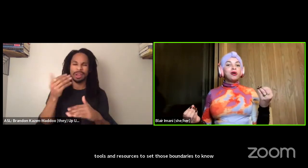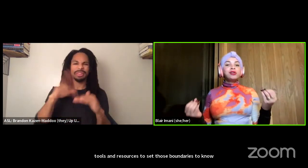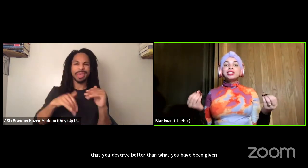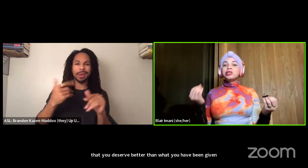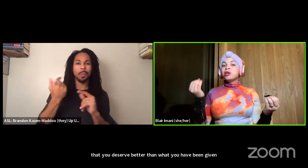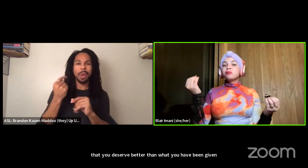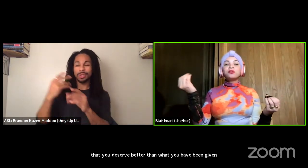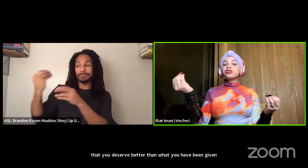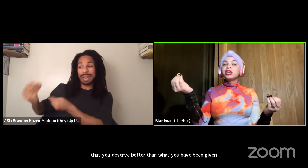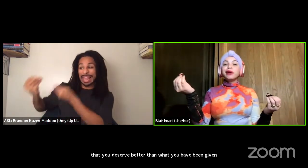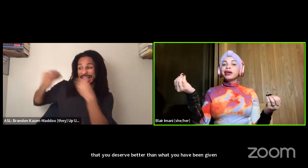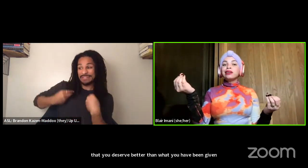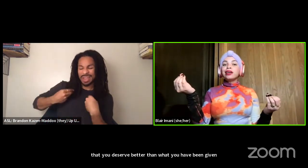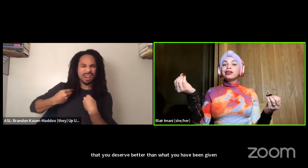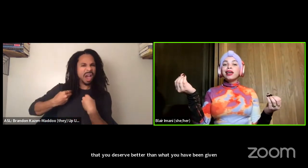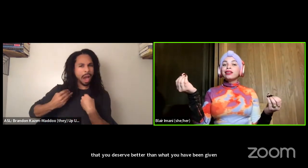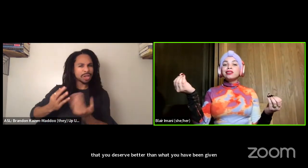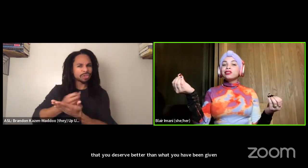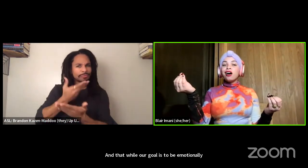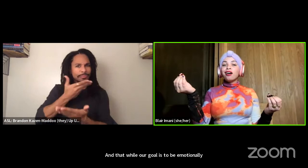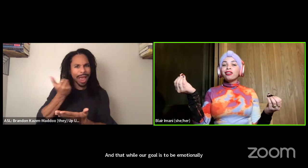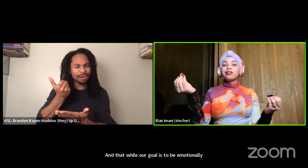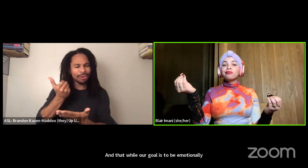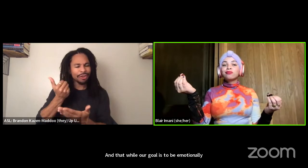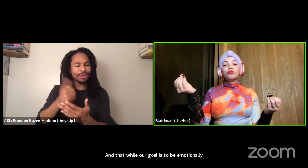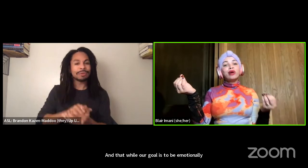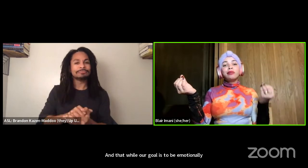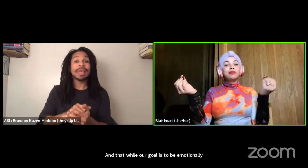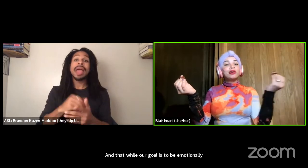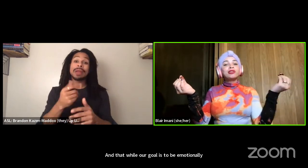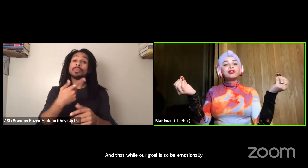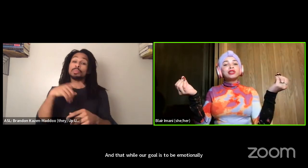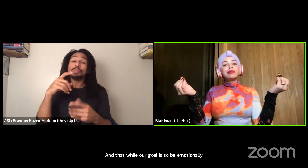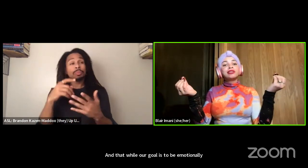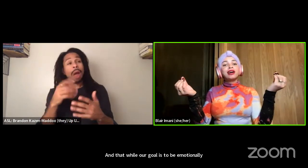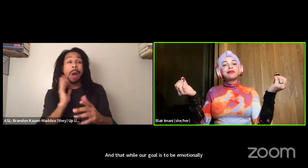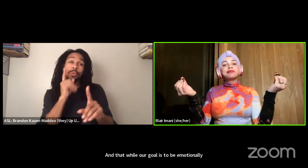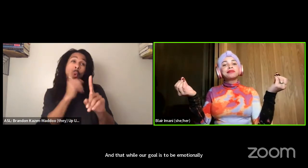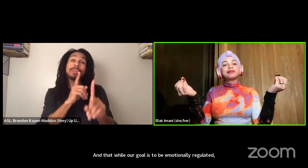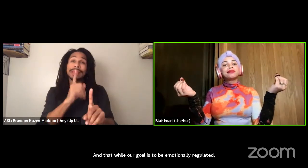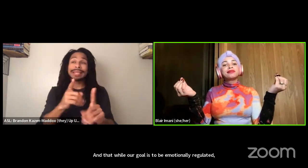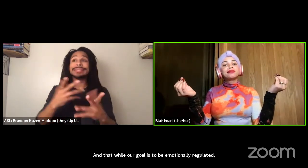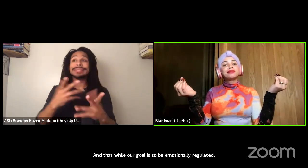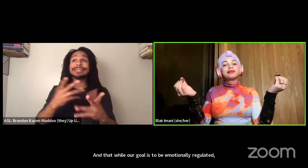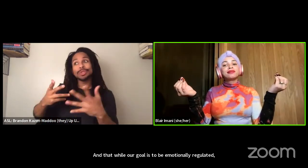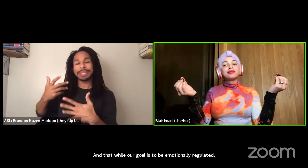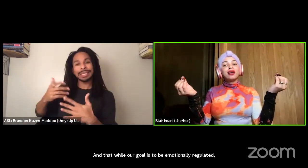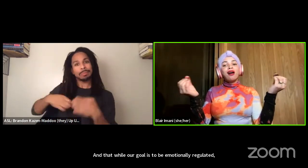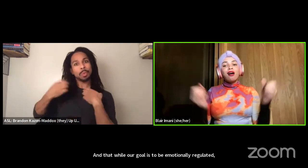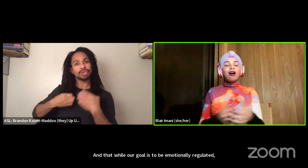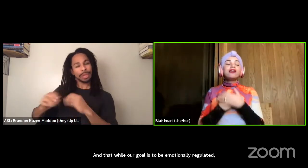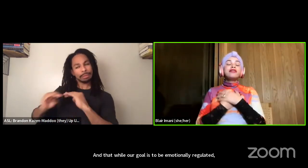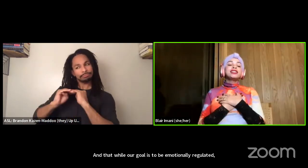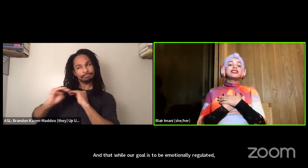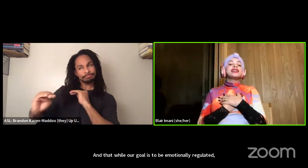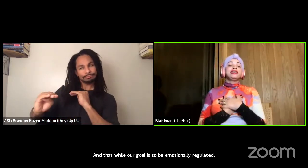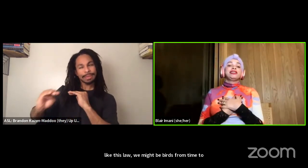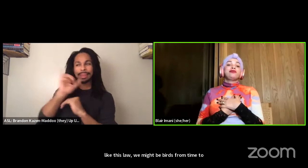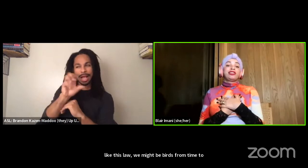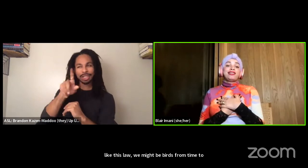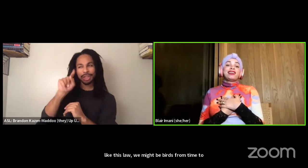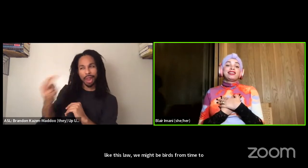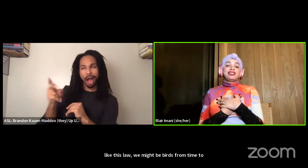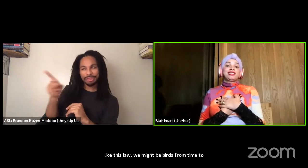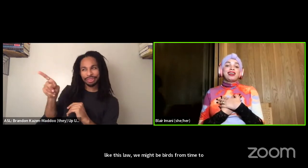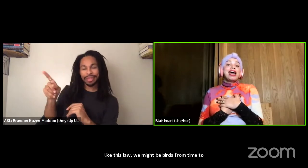And that while our goal is to be emotionally regulated like the sloth, we might be birds from time to time. All of these